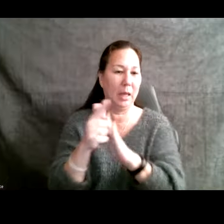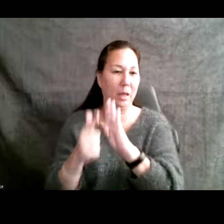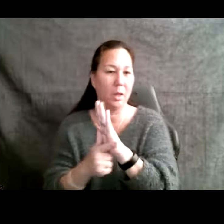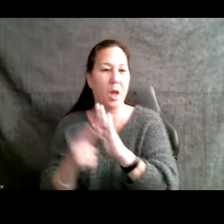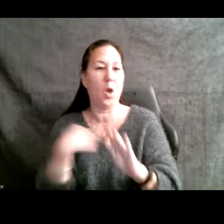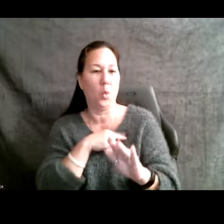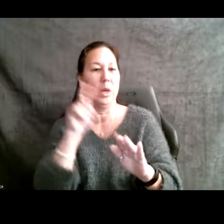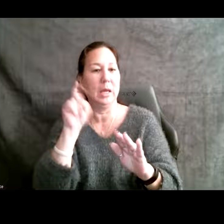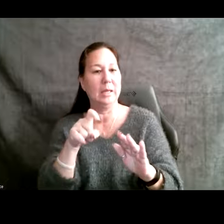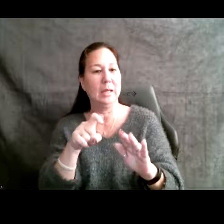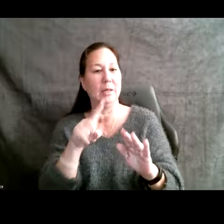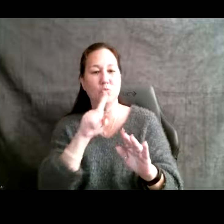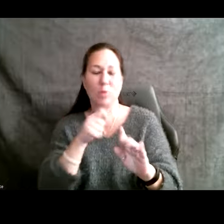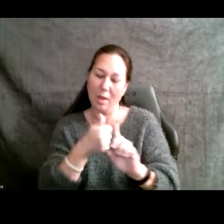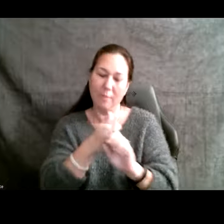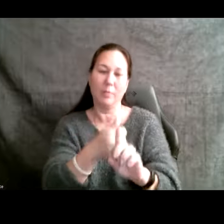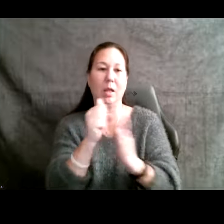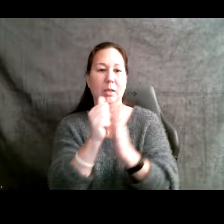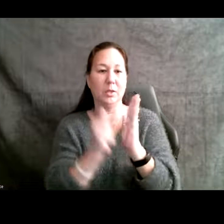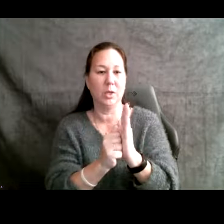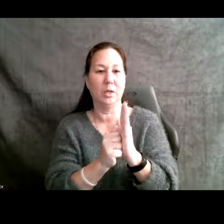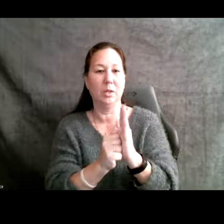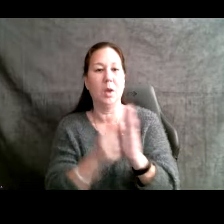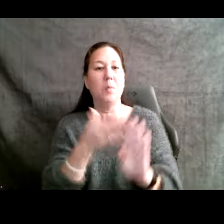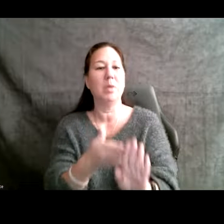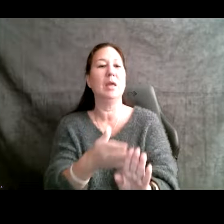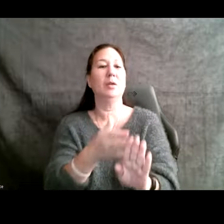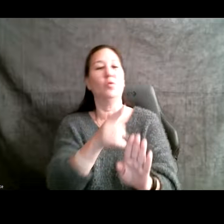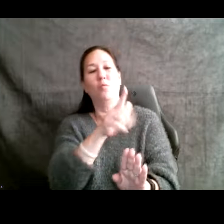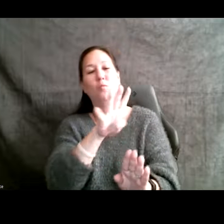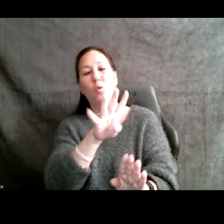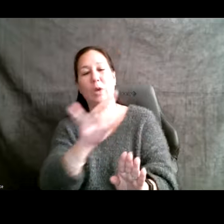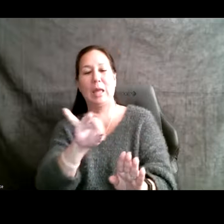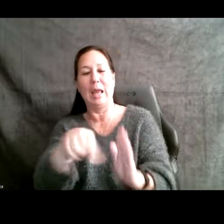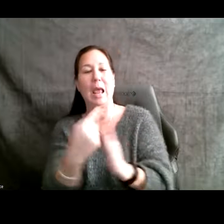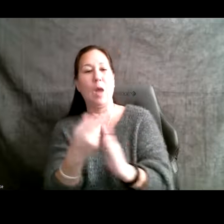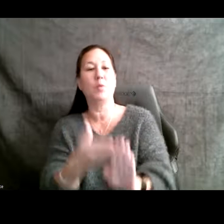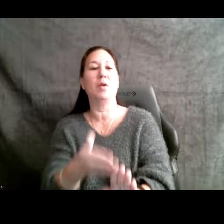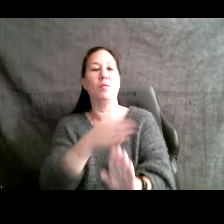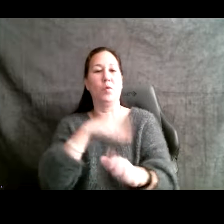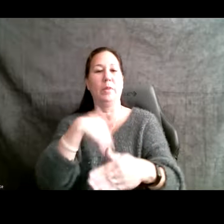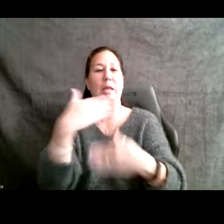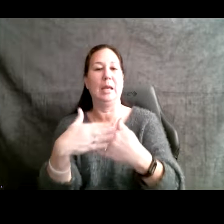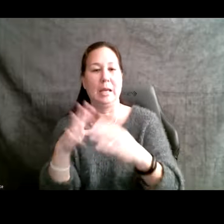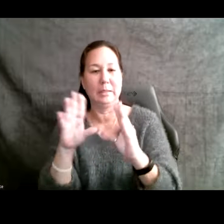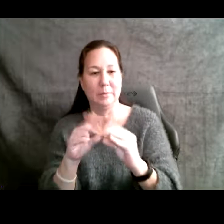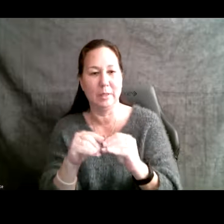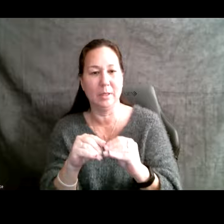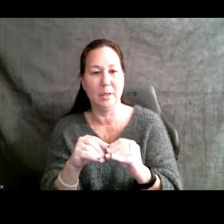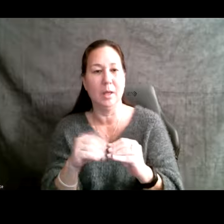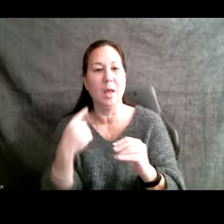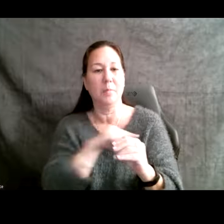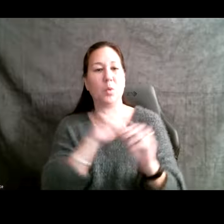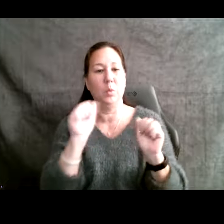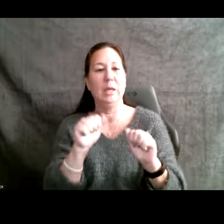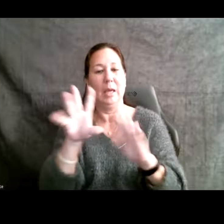least 48 hours before the next meeting. But I think that this will all go under a general agenda item for discussion of the